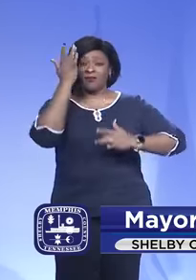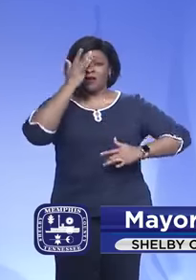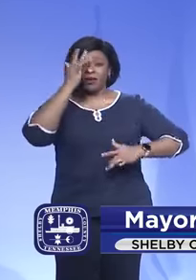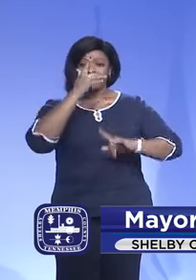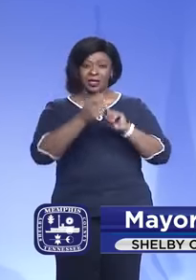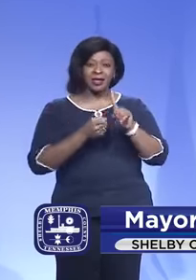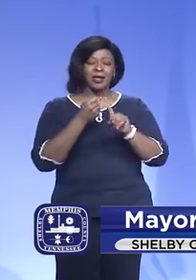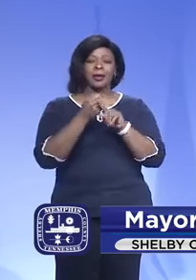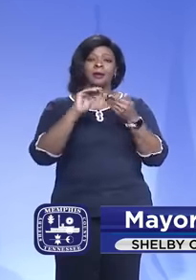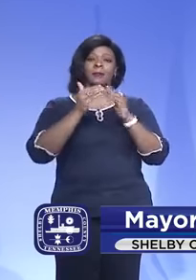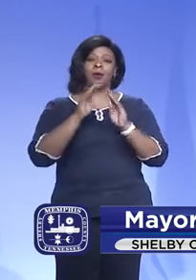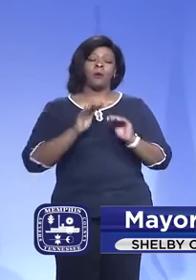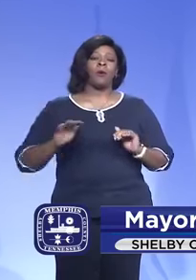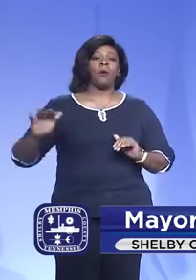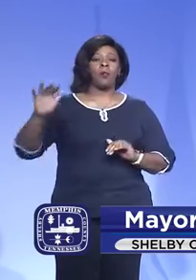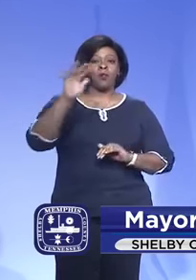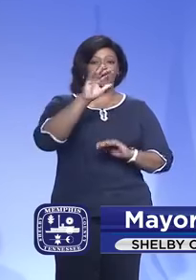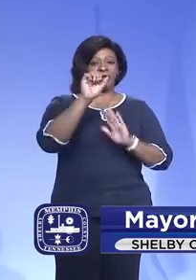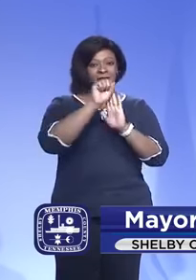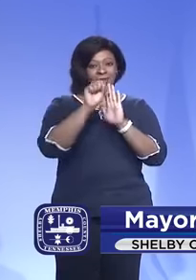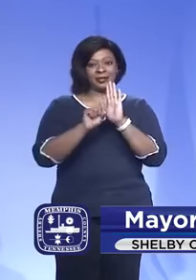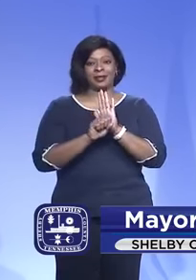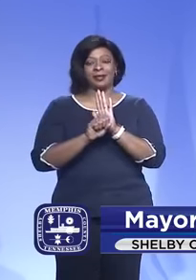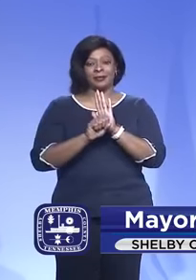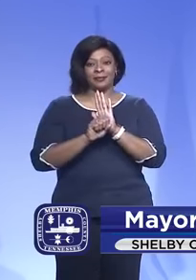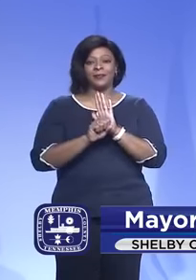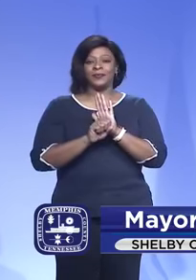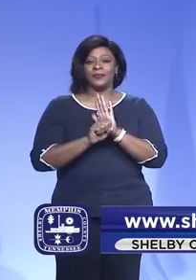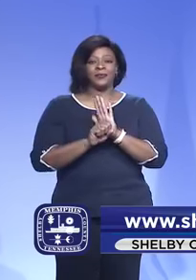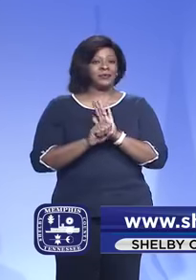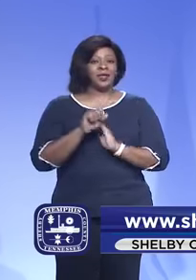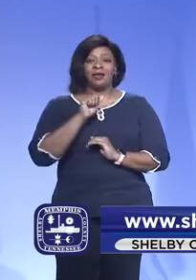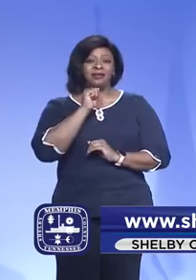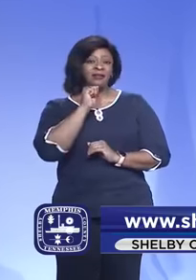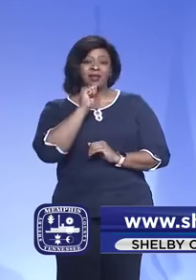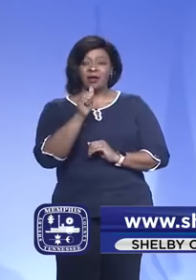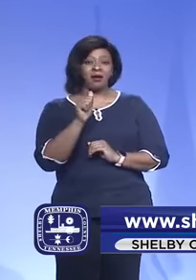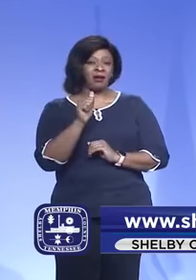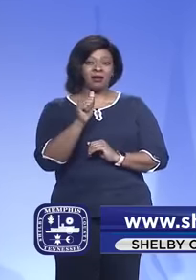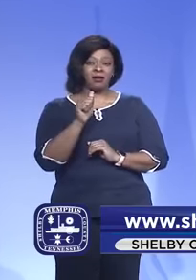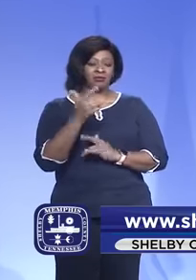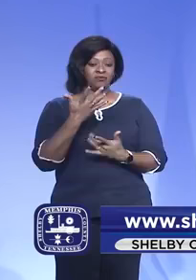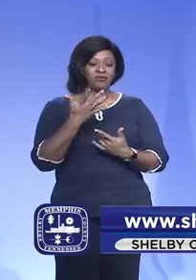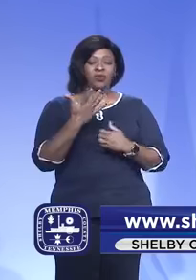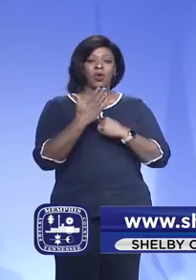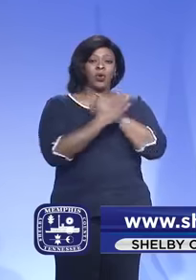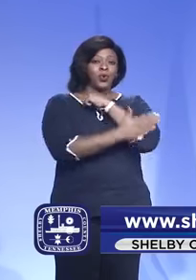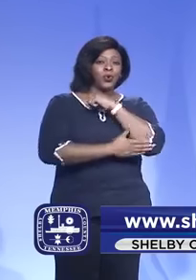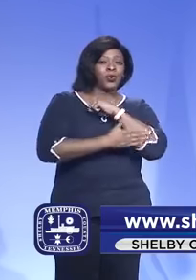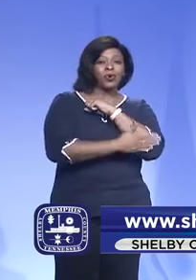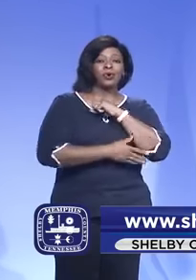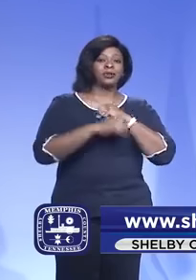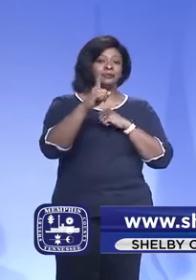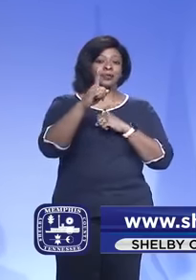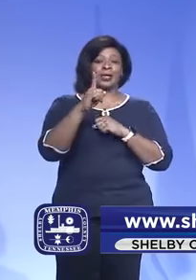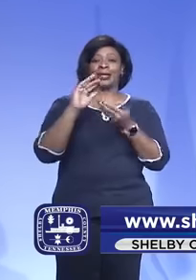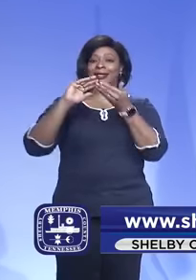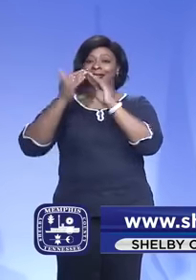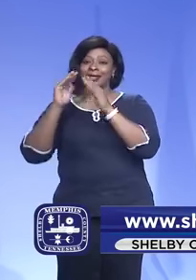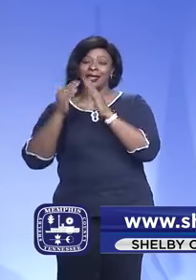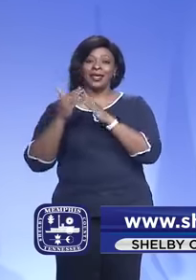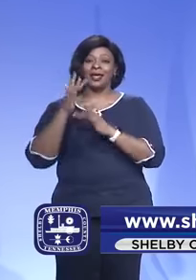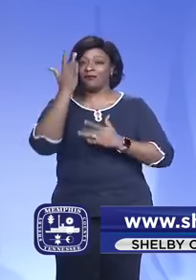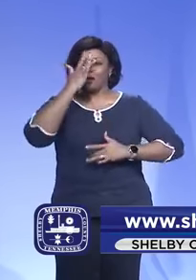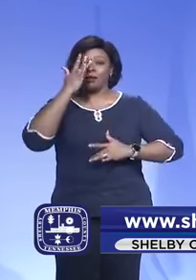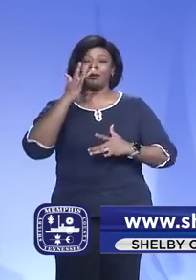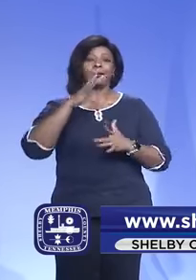communities across our entire state, and there's not a rural virus and an urban virus. There's